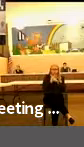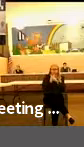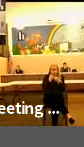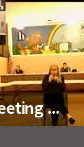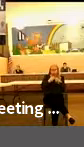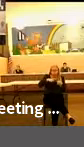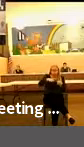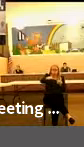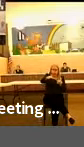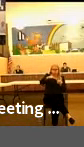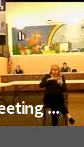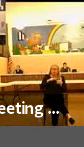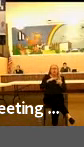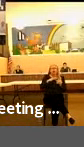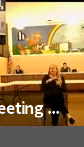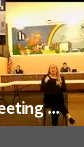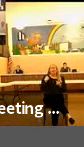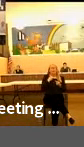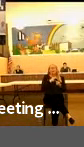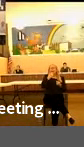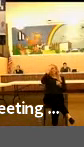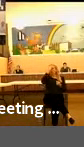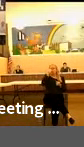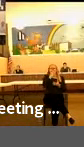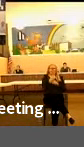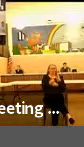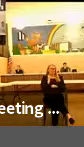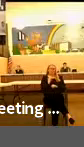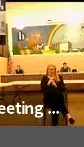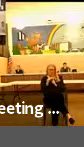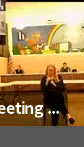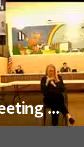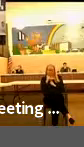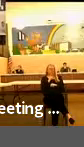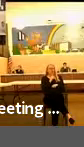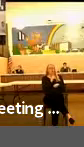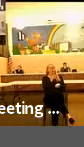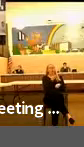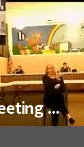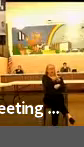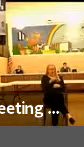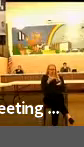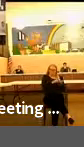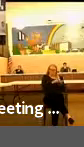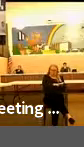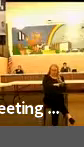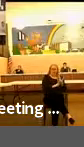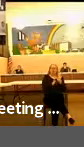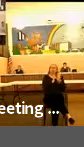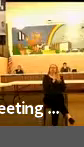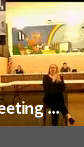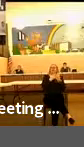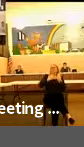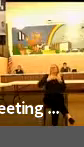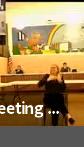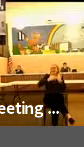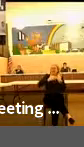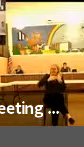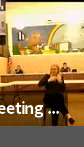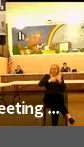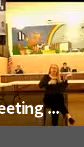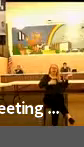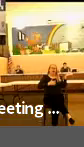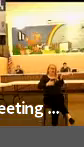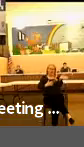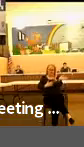no case do we just expect the town board to take our word for it. That traffic study is submitted both to the engineers at Monroe County and also to